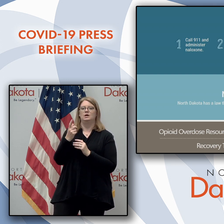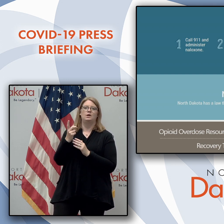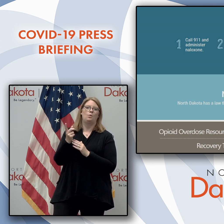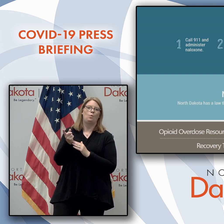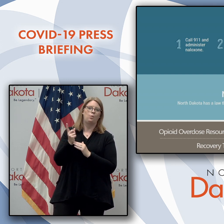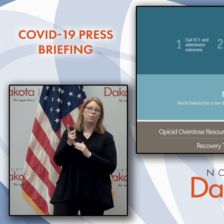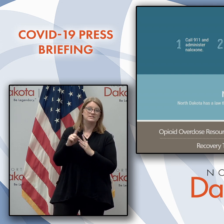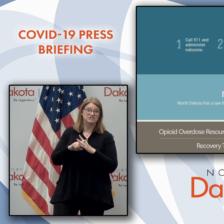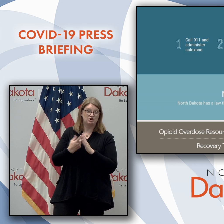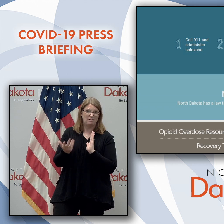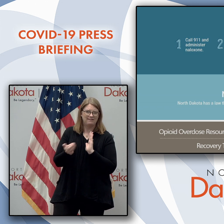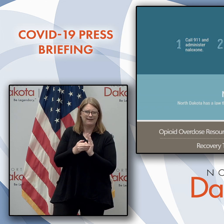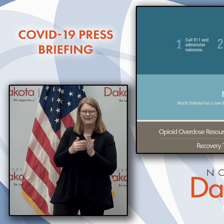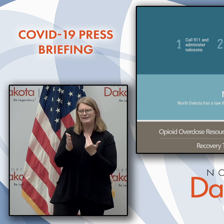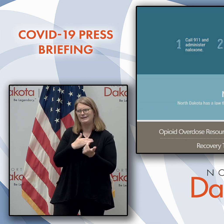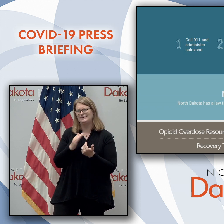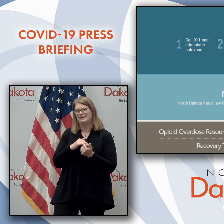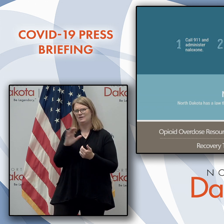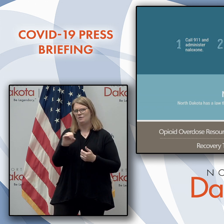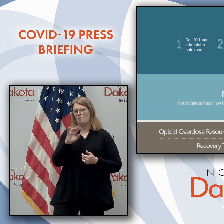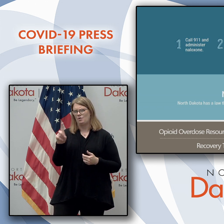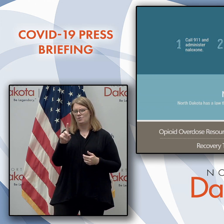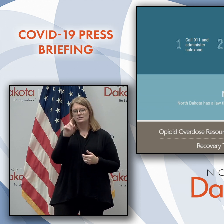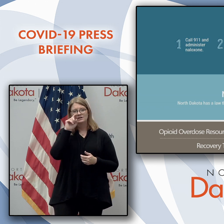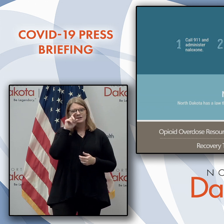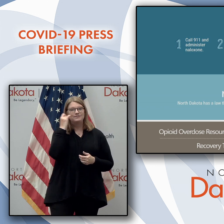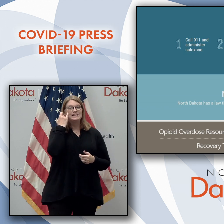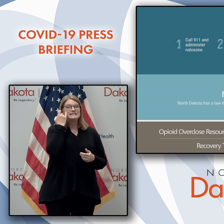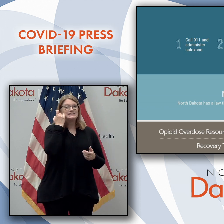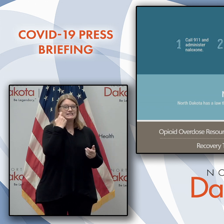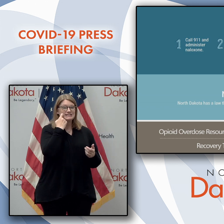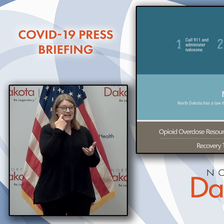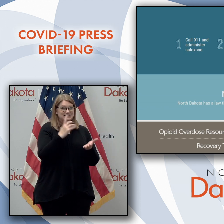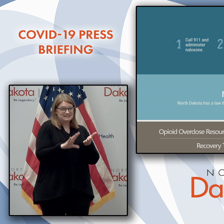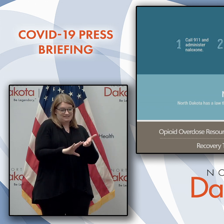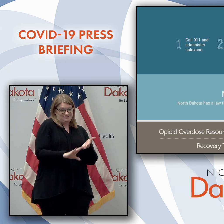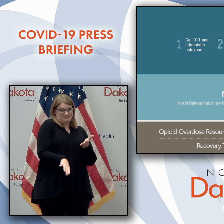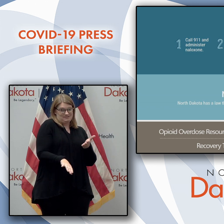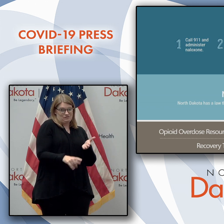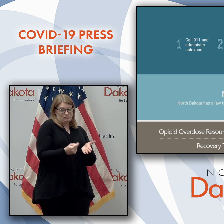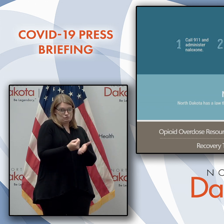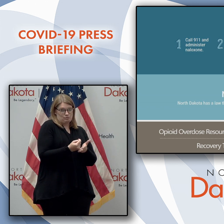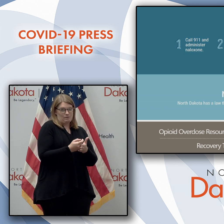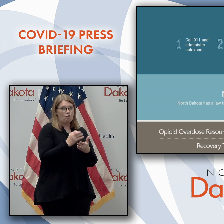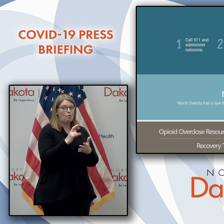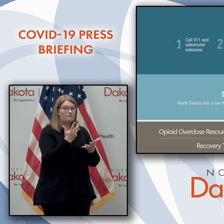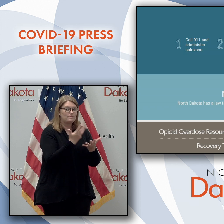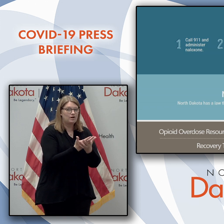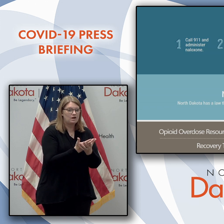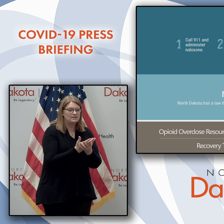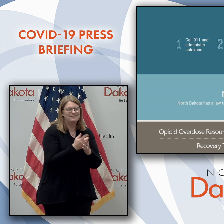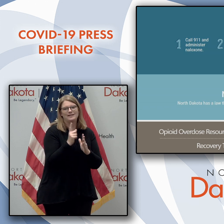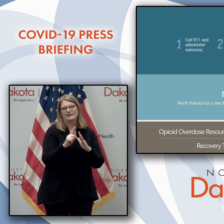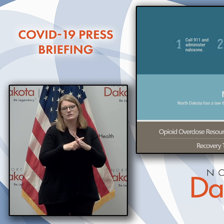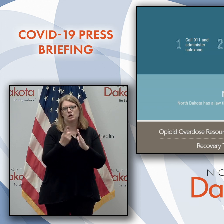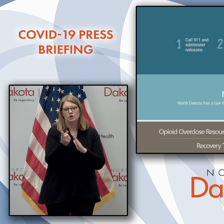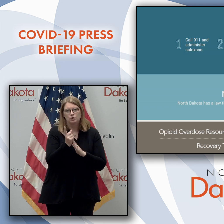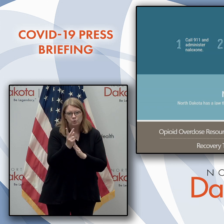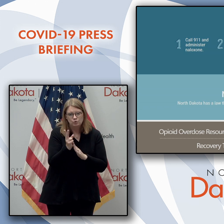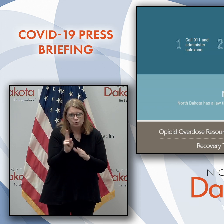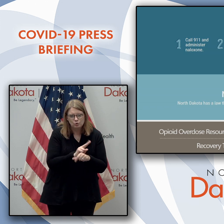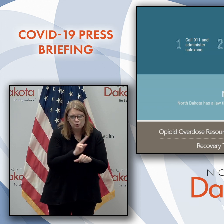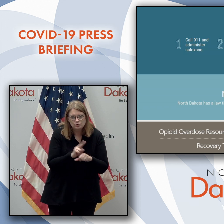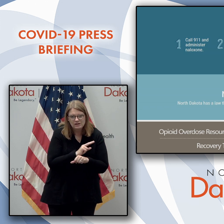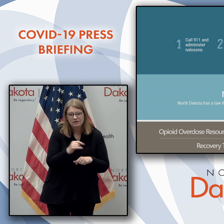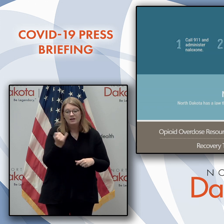back on, and individuals recently discharged from a treatment center for incarceration. For those that might be at risk of overdose, if you